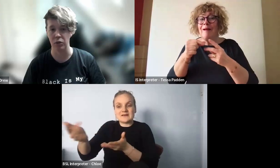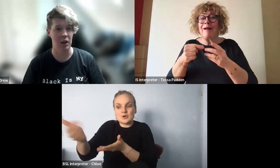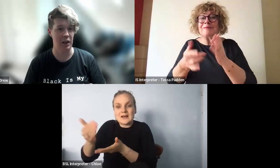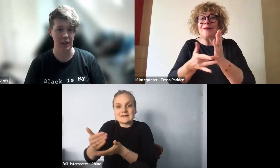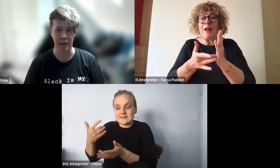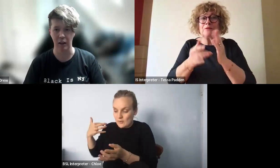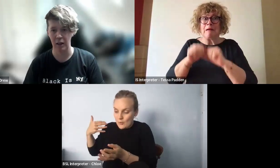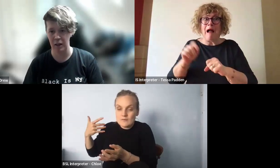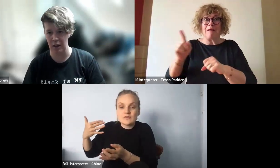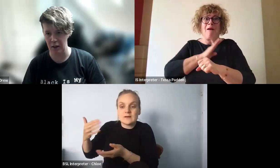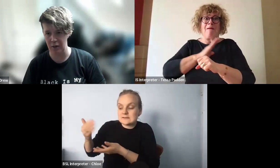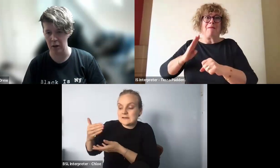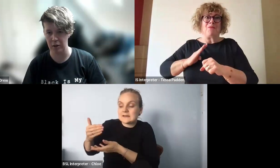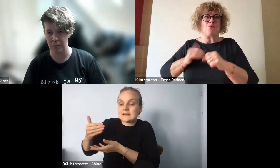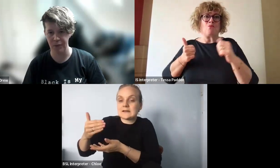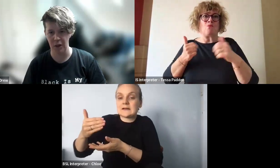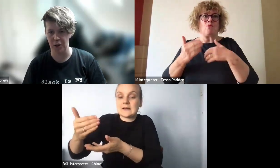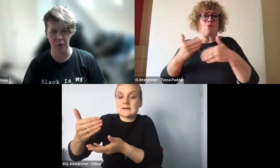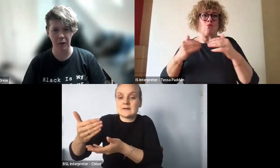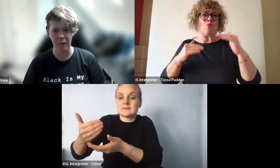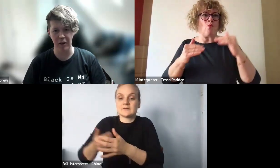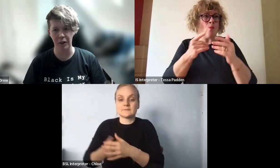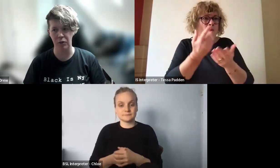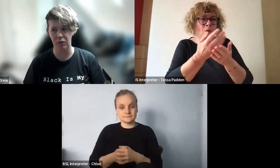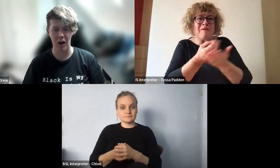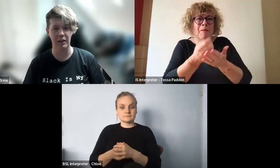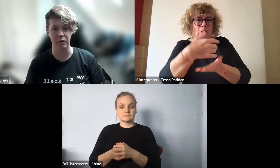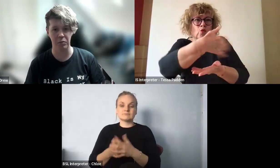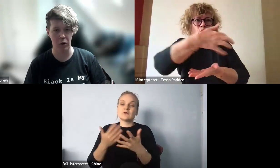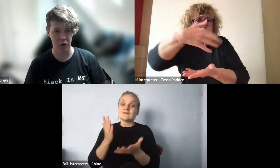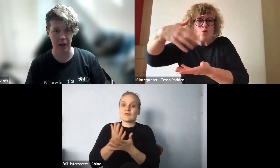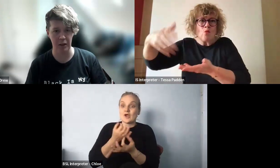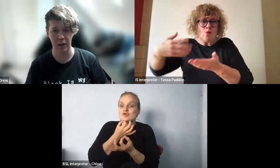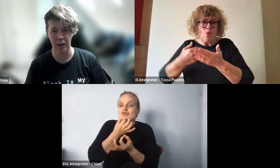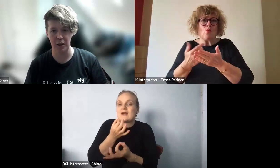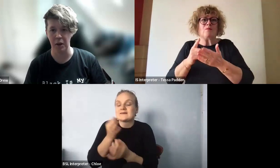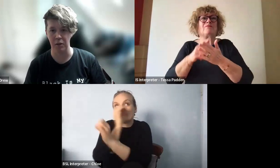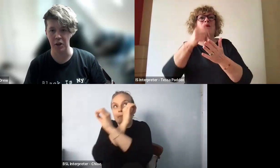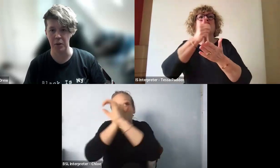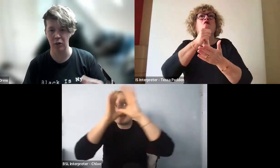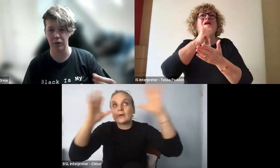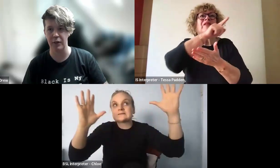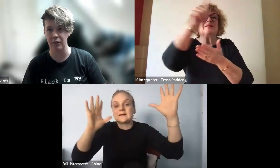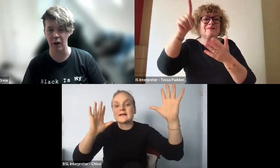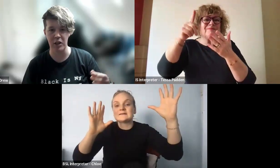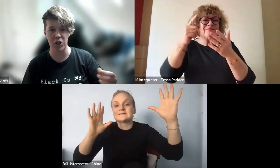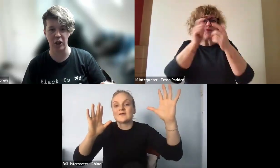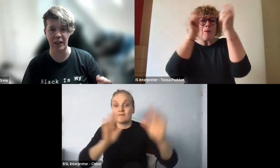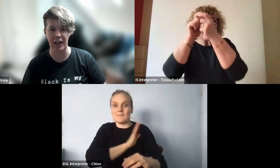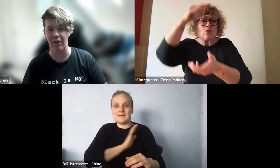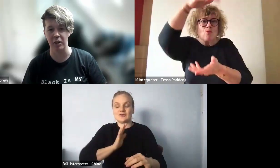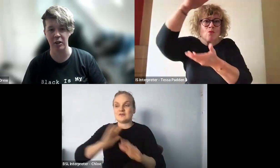surveillance tools, legal and otherwise. So it's a very attractive prospect to militaries to be offered this